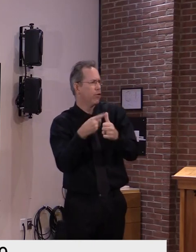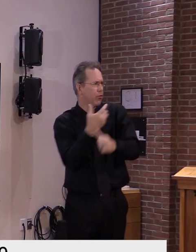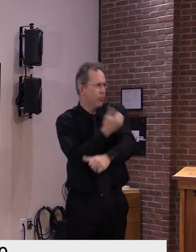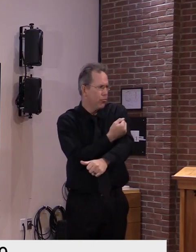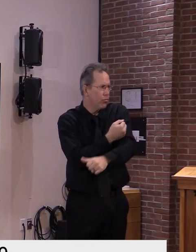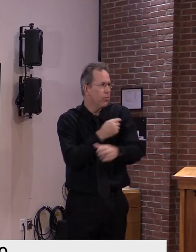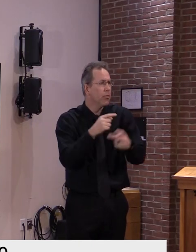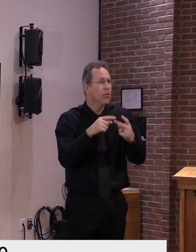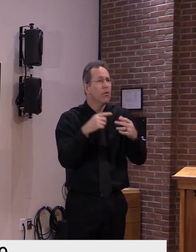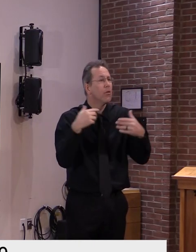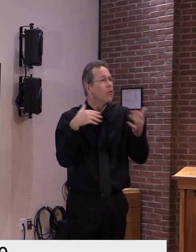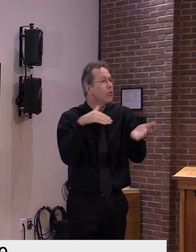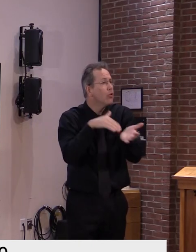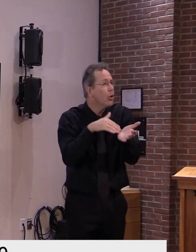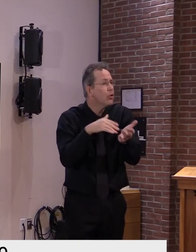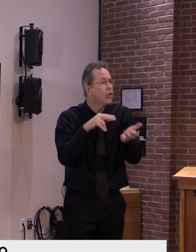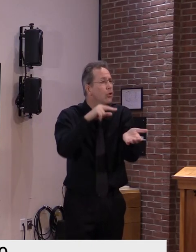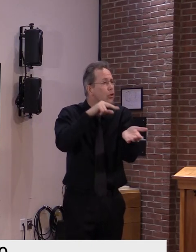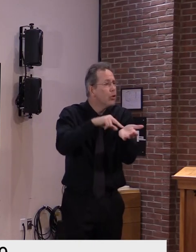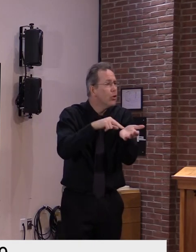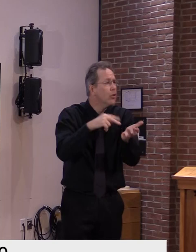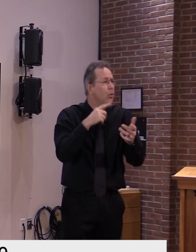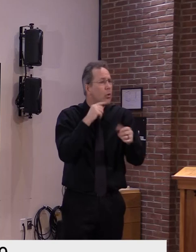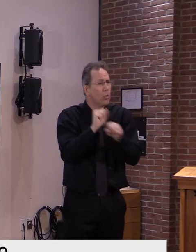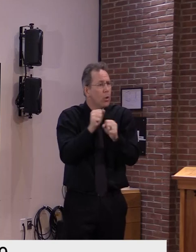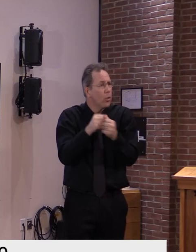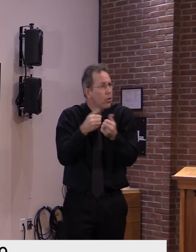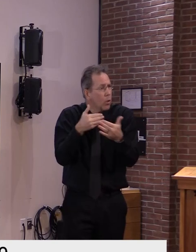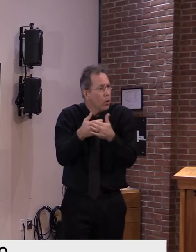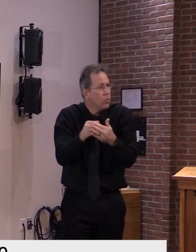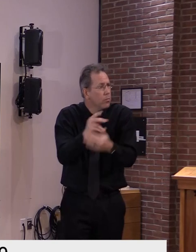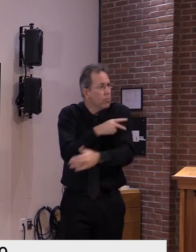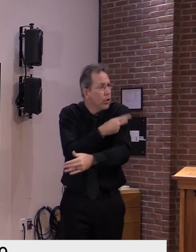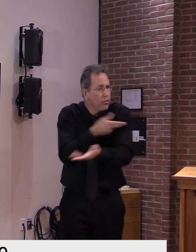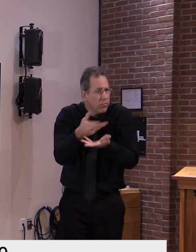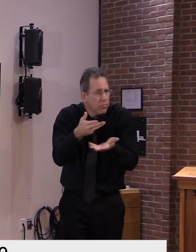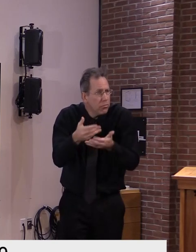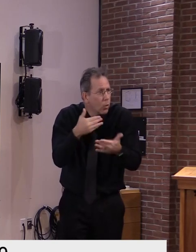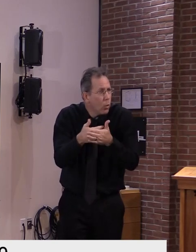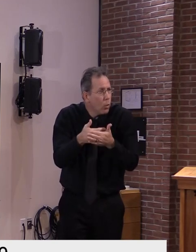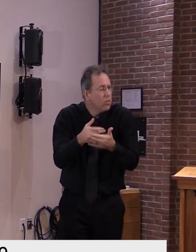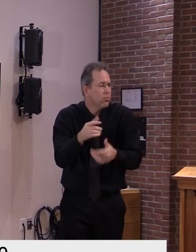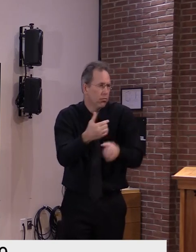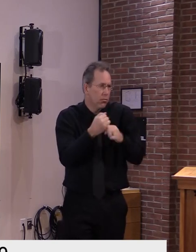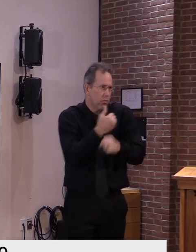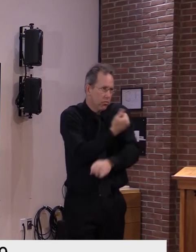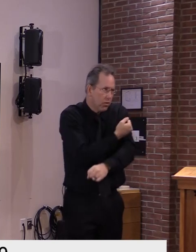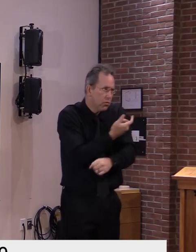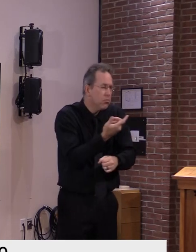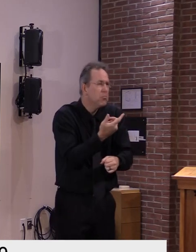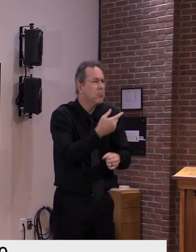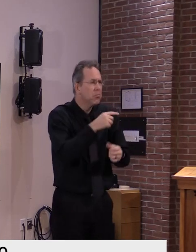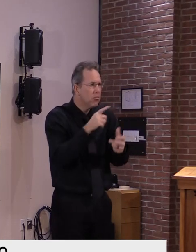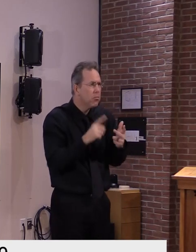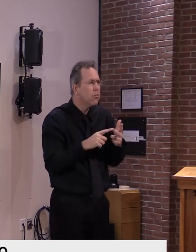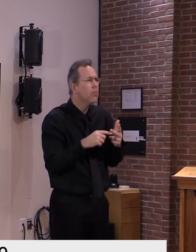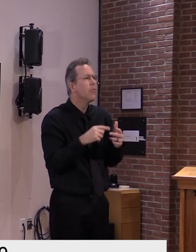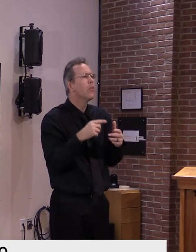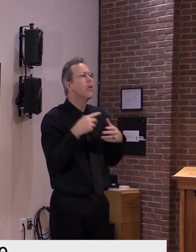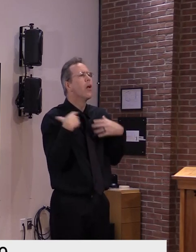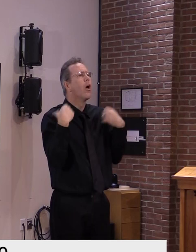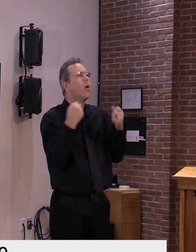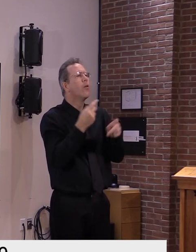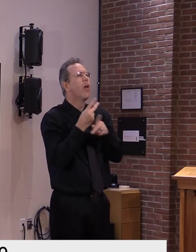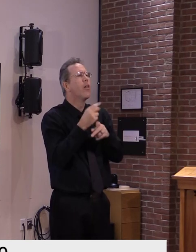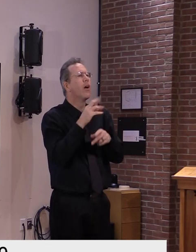settings at high risk for COVID-19 patient contact, home health care clinical staff and caregivers at high